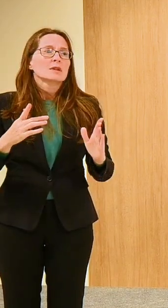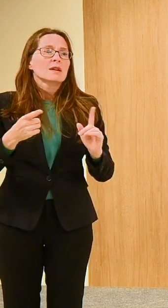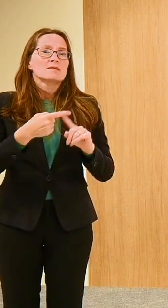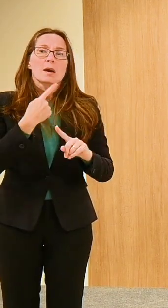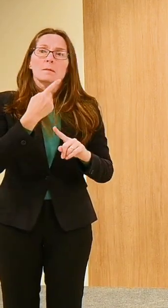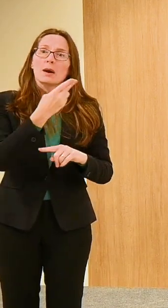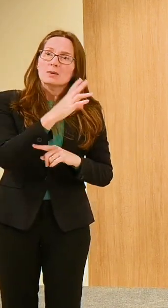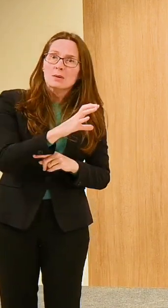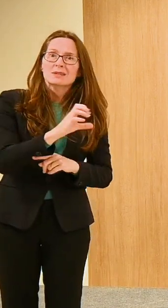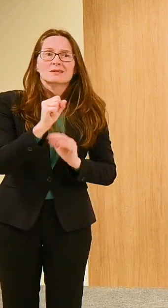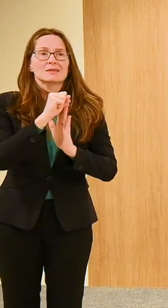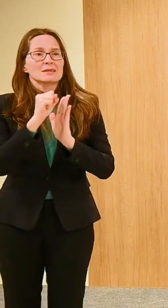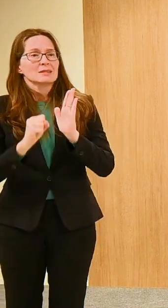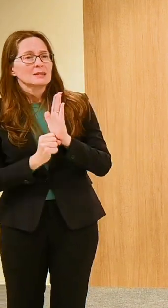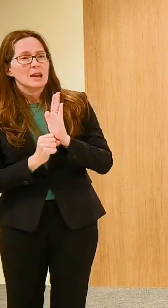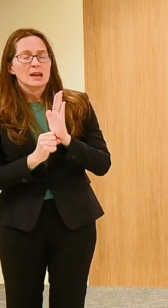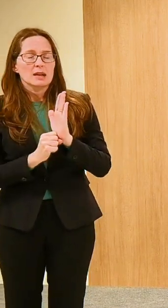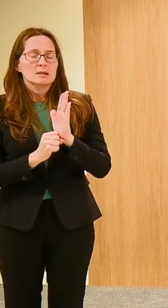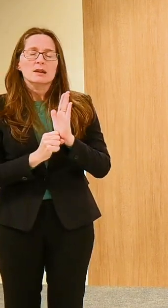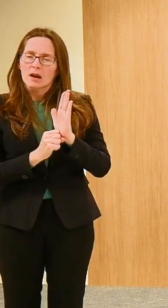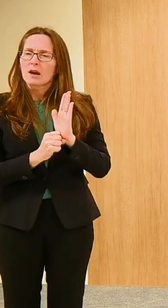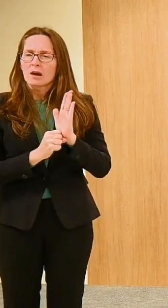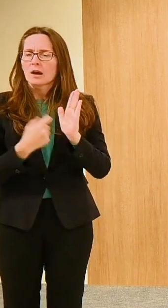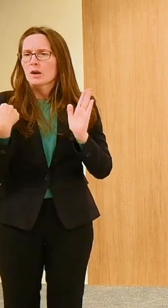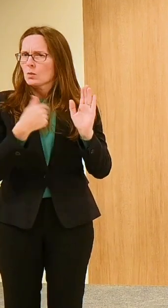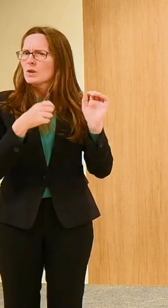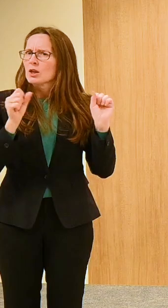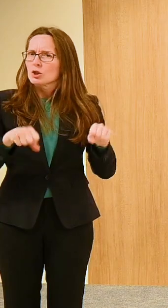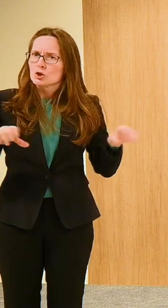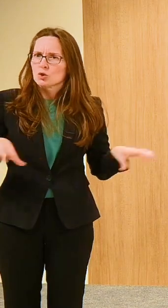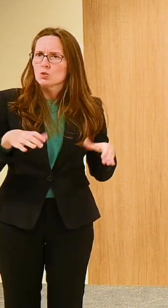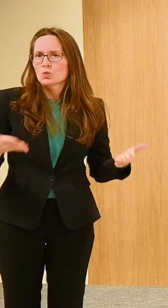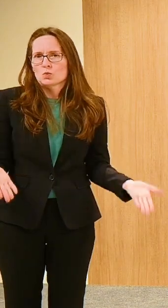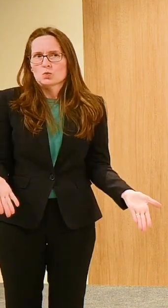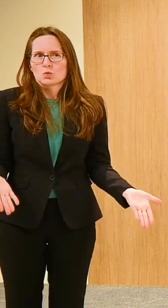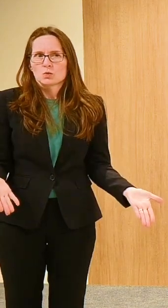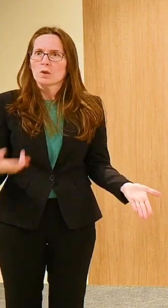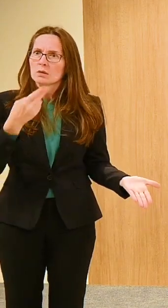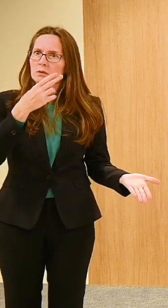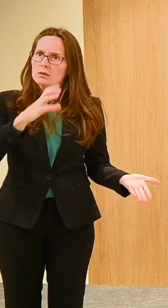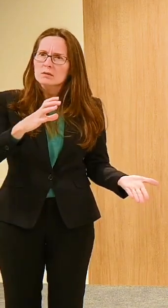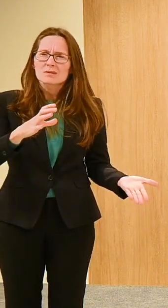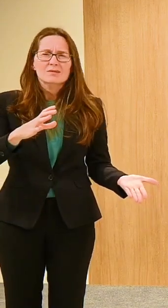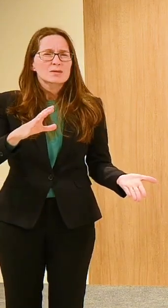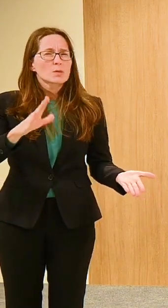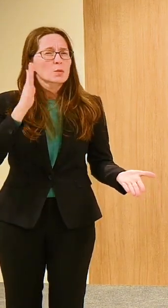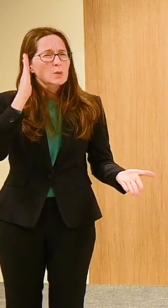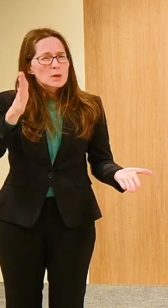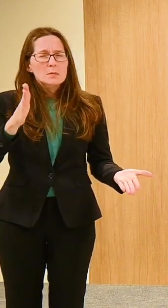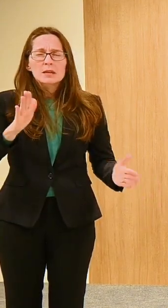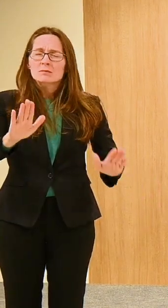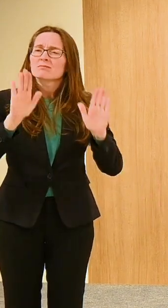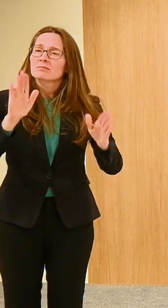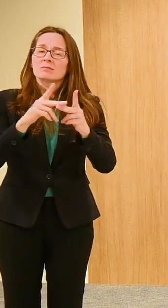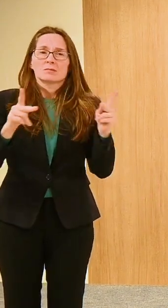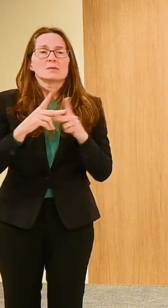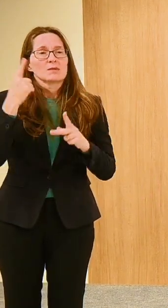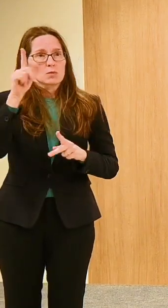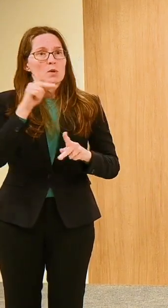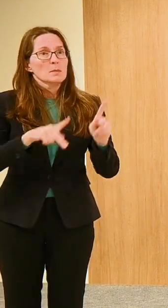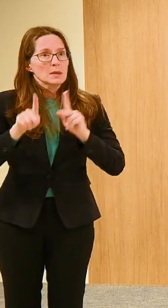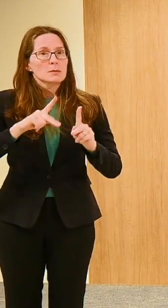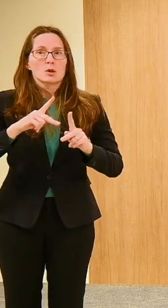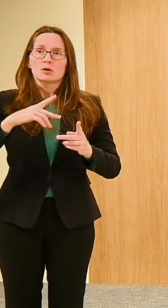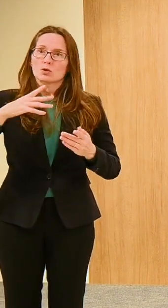this. Howard County is now a place where people are going to get the kind of health care and the kind of mental health care and behavioral health care that they truly